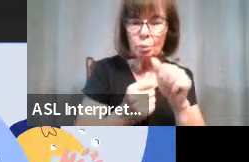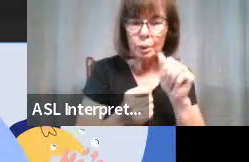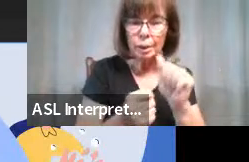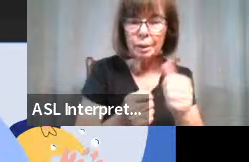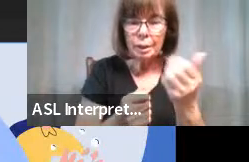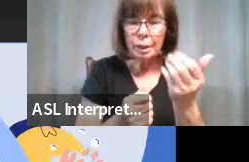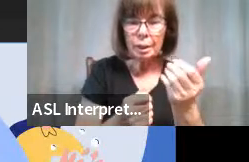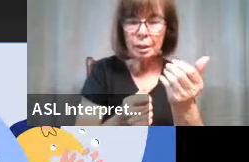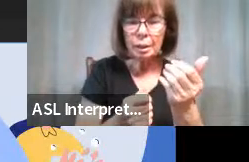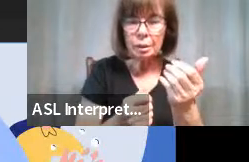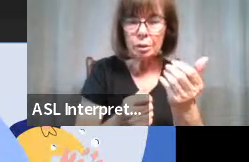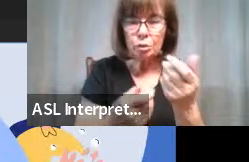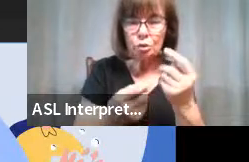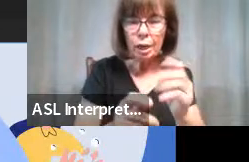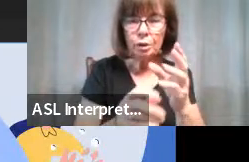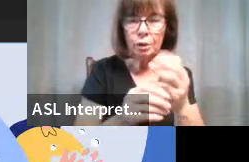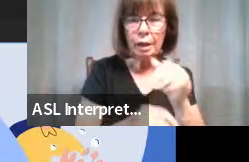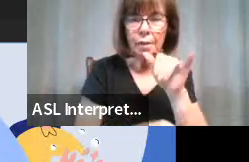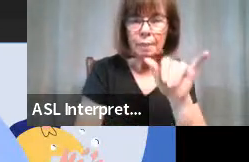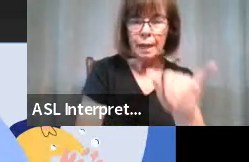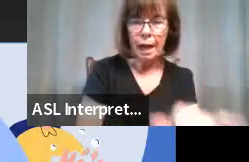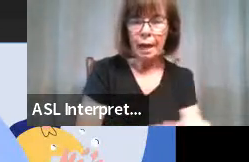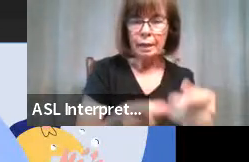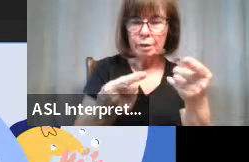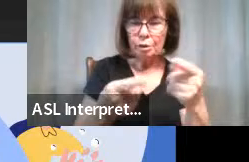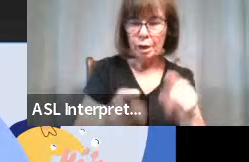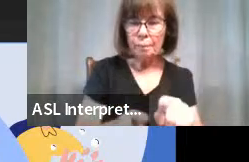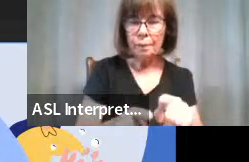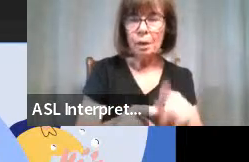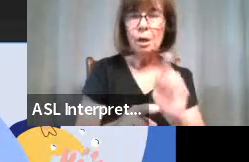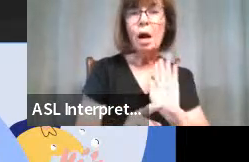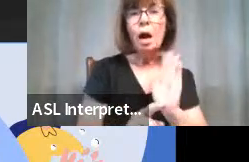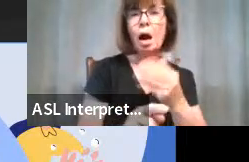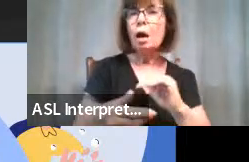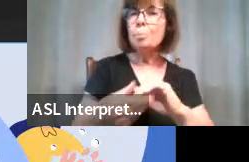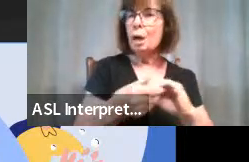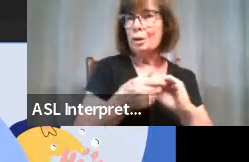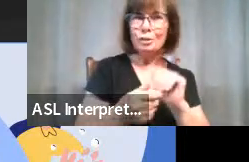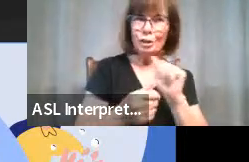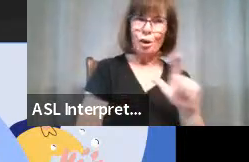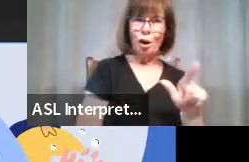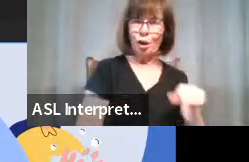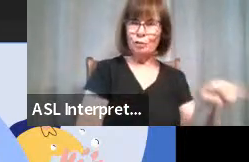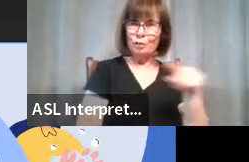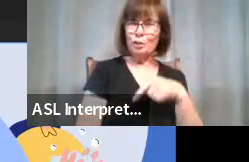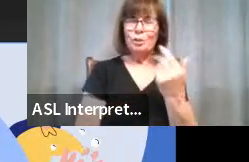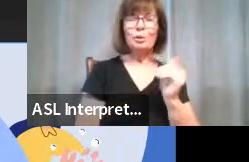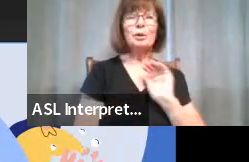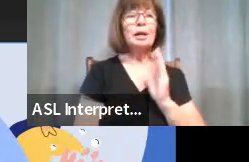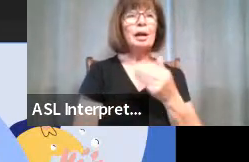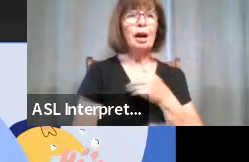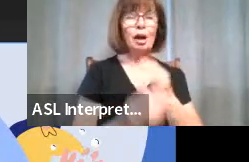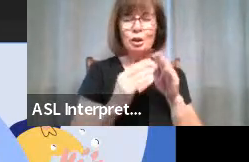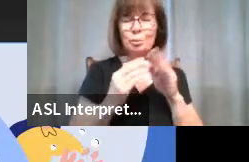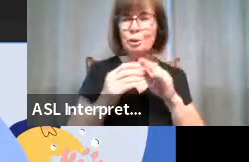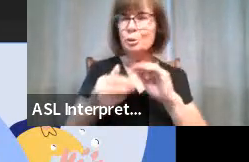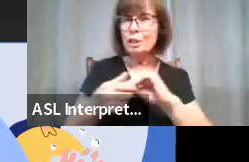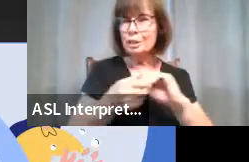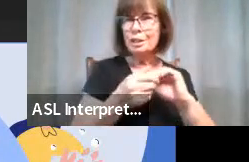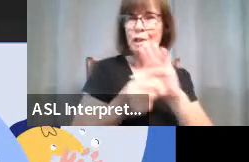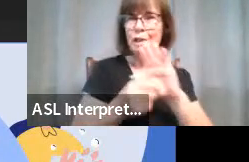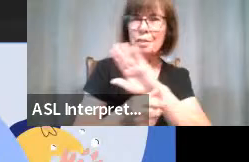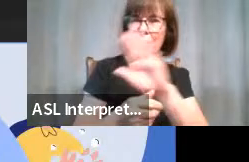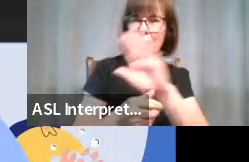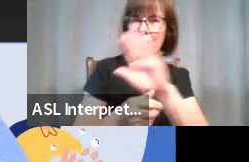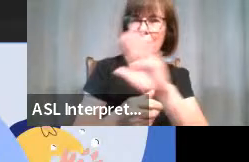get that accomplished. Of course, our partners, all of you, and our community's resilience partners and navigators